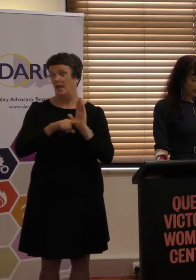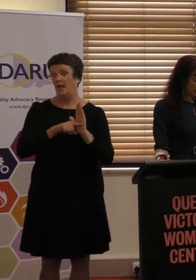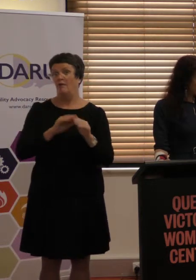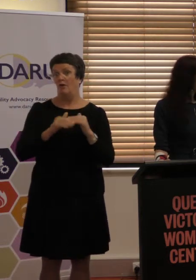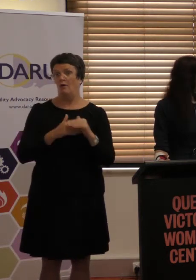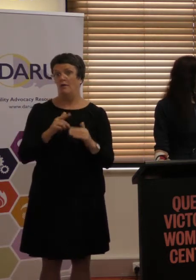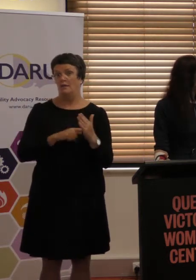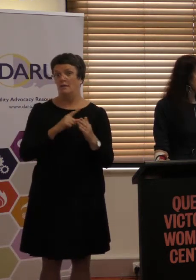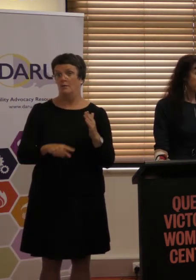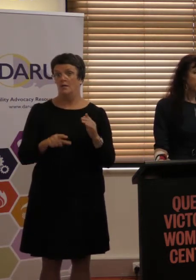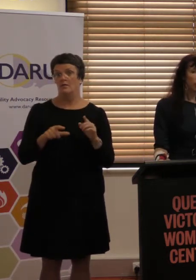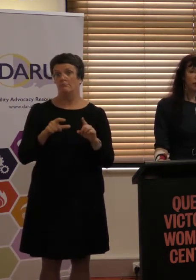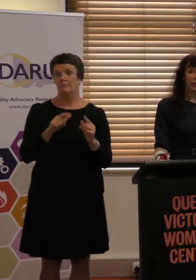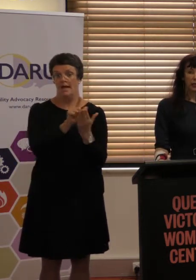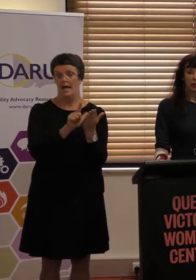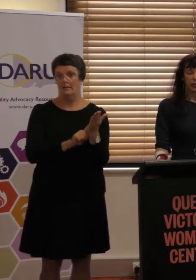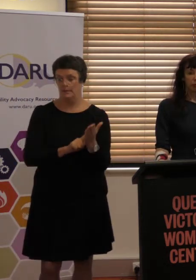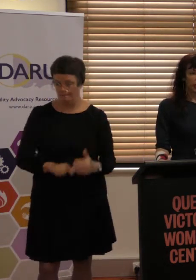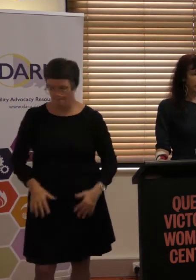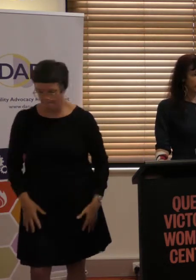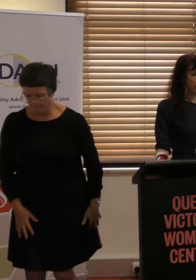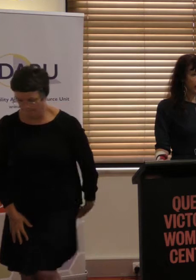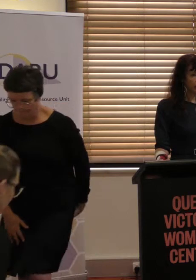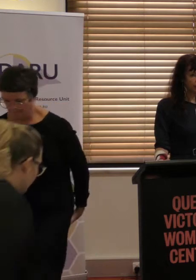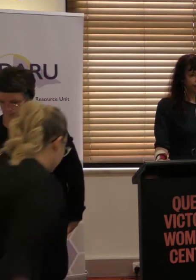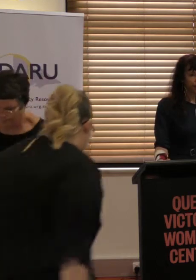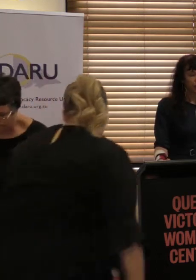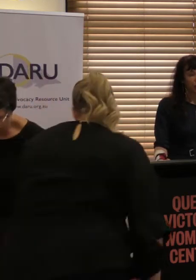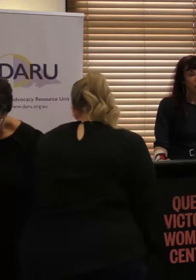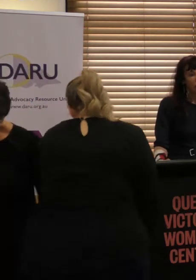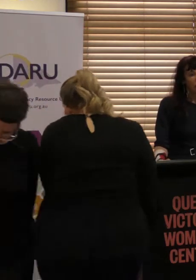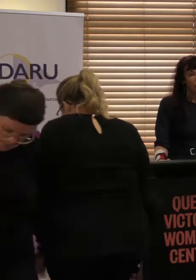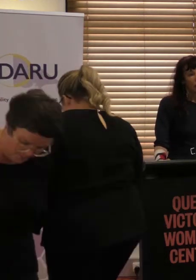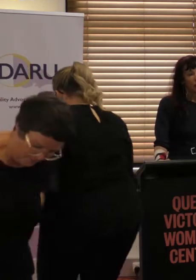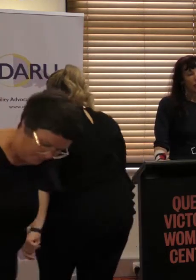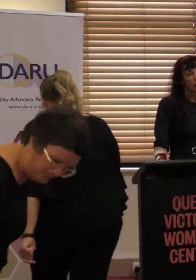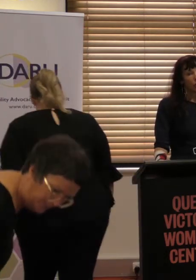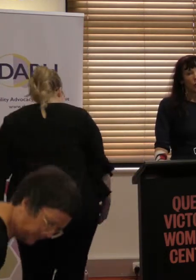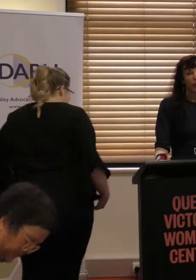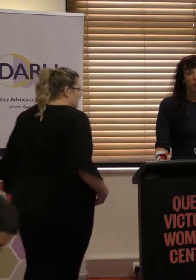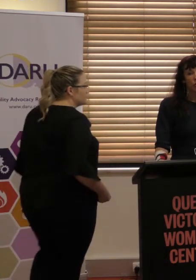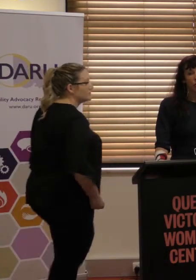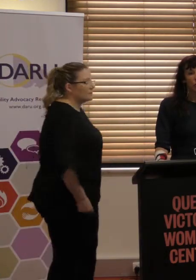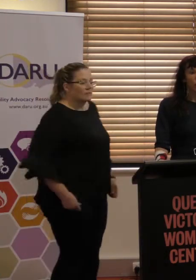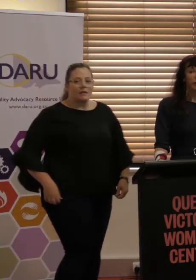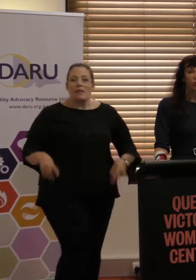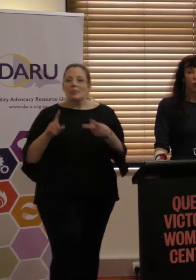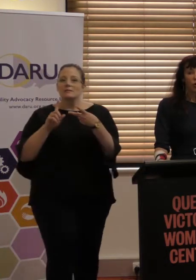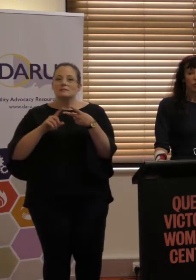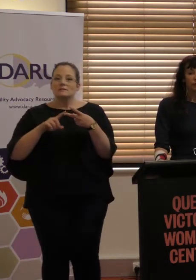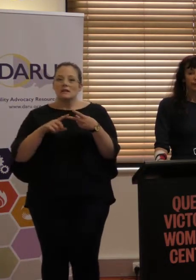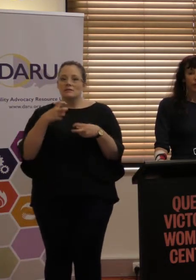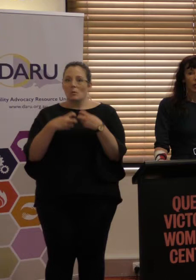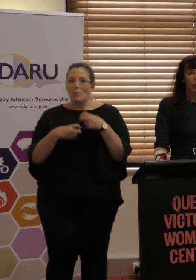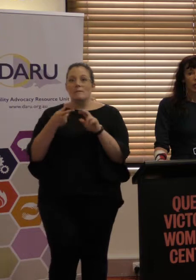And the second negative thing is that if you want to make a complaint under that Act, you have to go to the federal